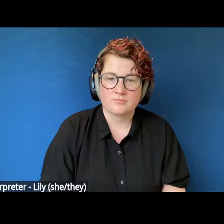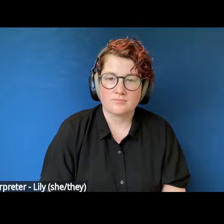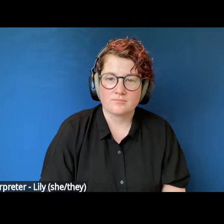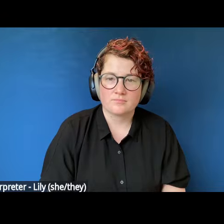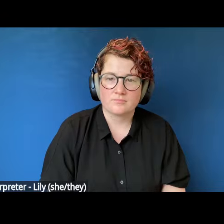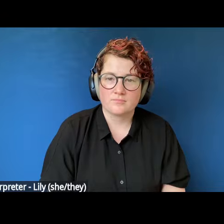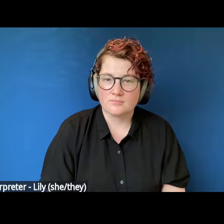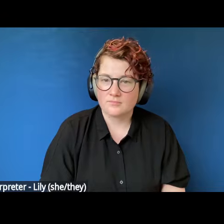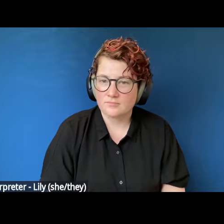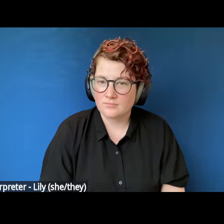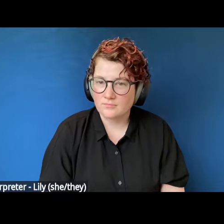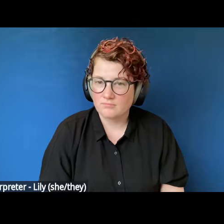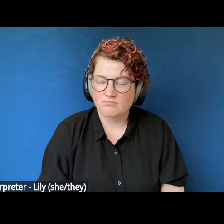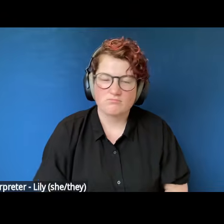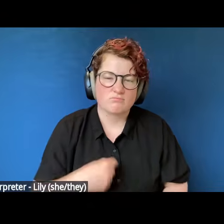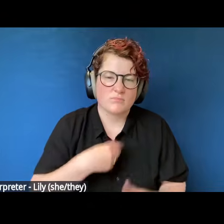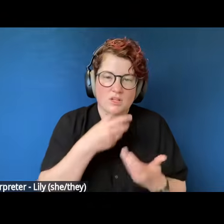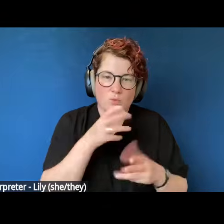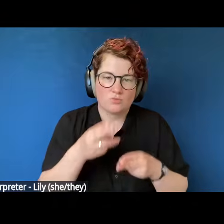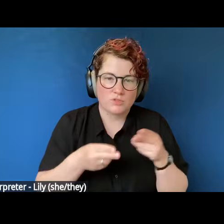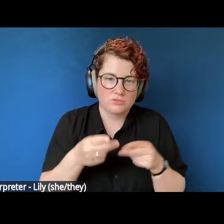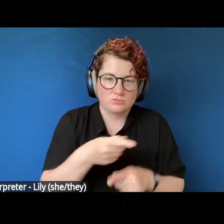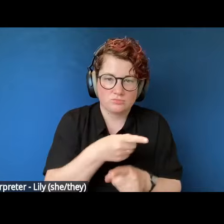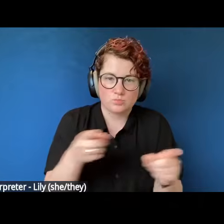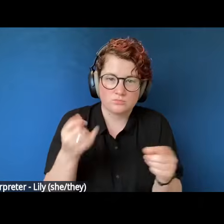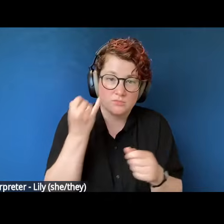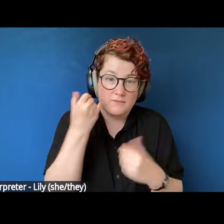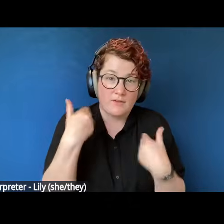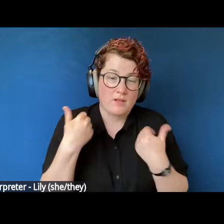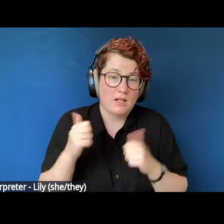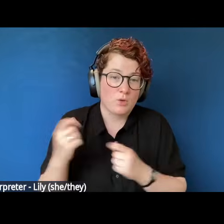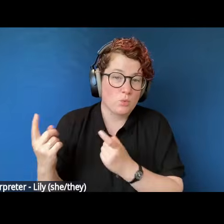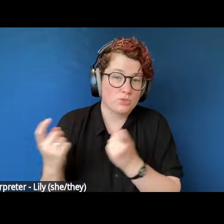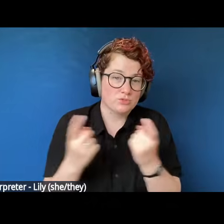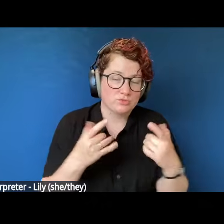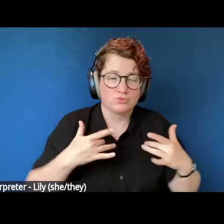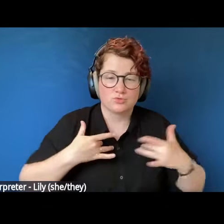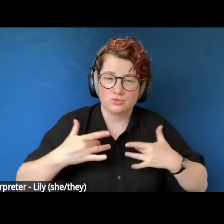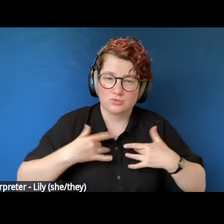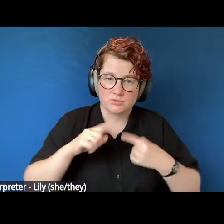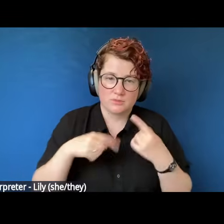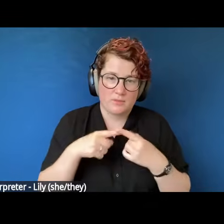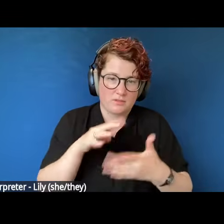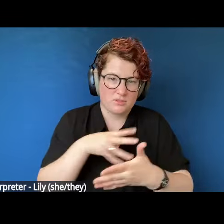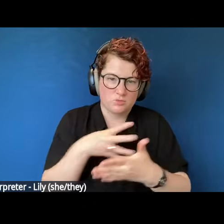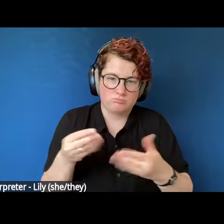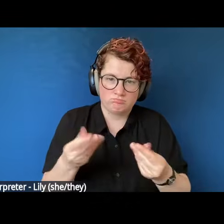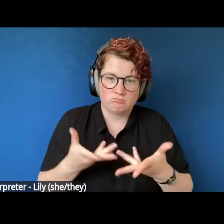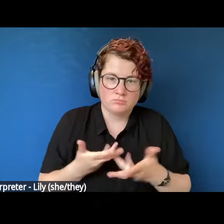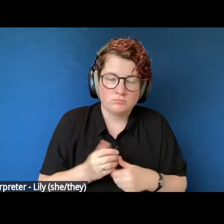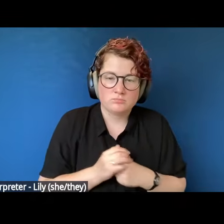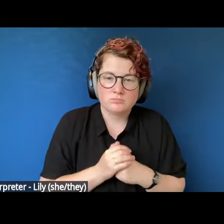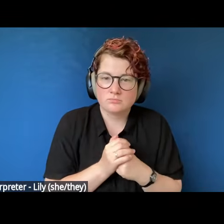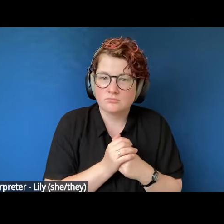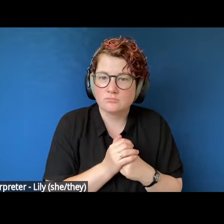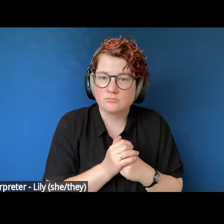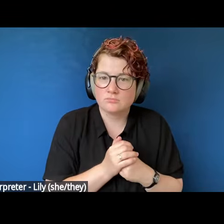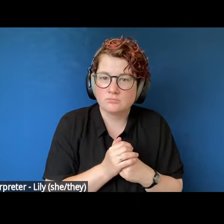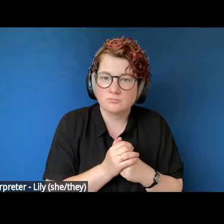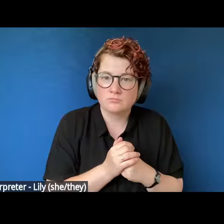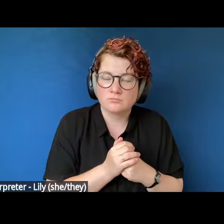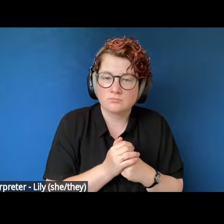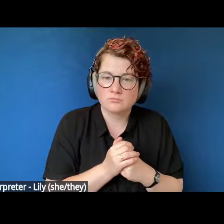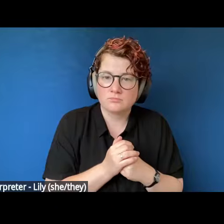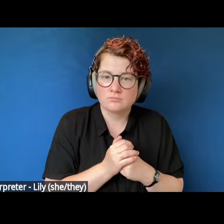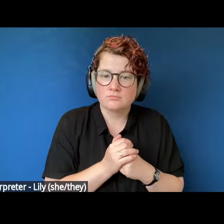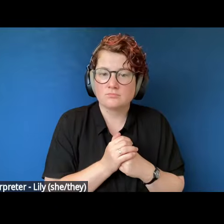I don't want to rush you, just let me know if you have any questions or concerns. No, okay. I see